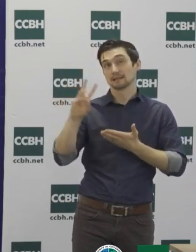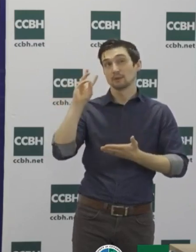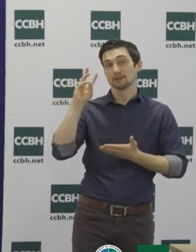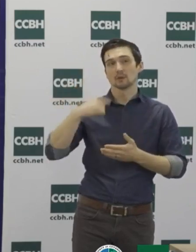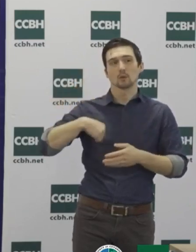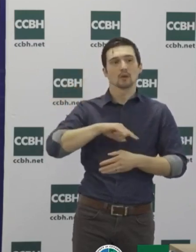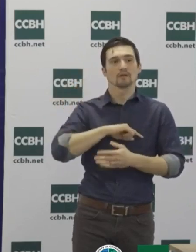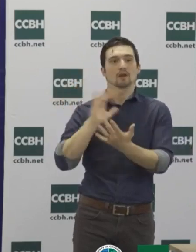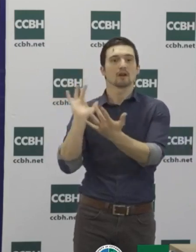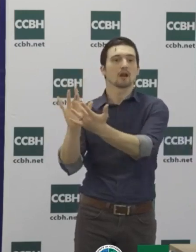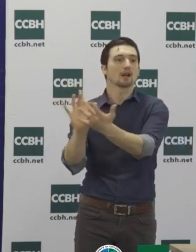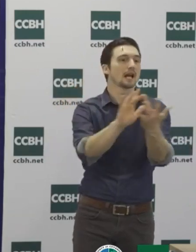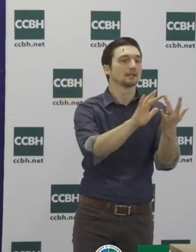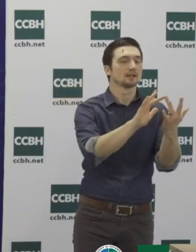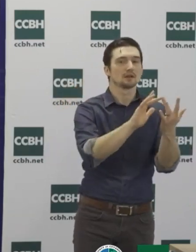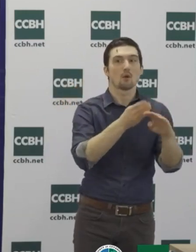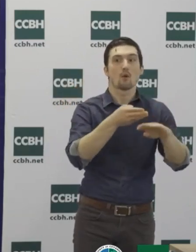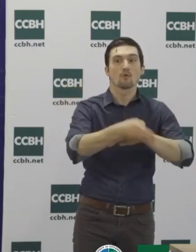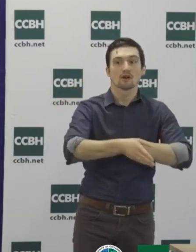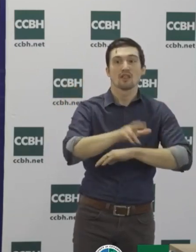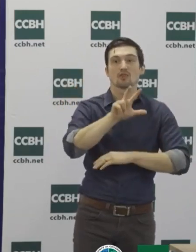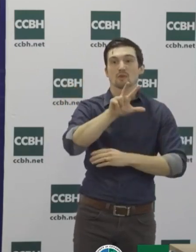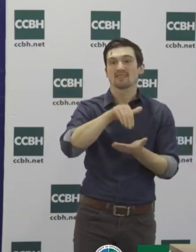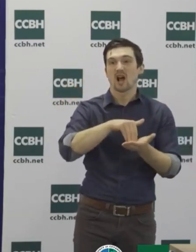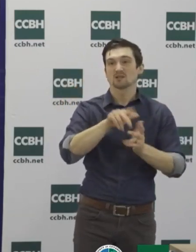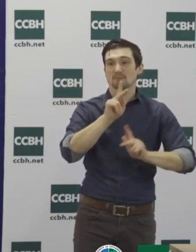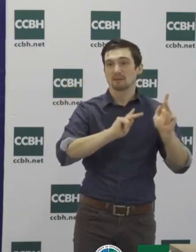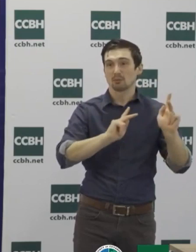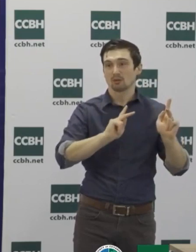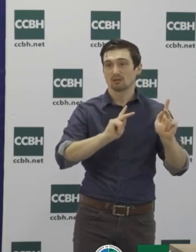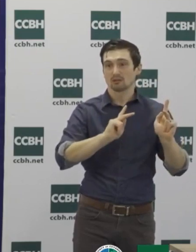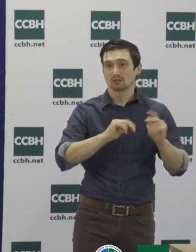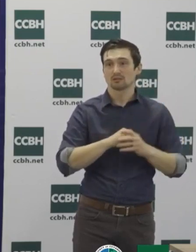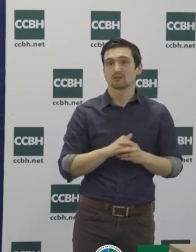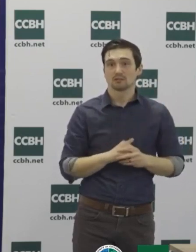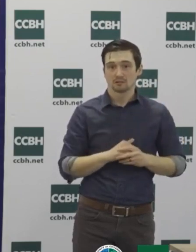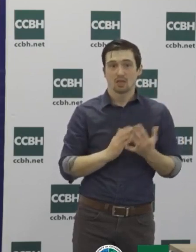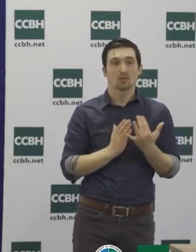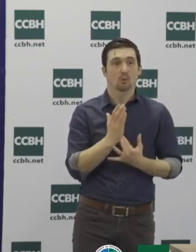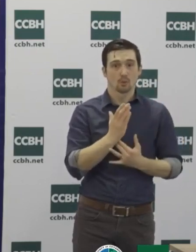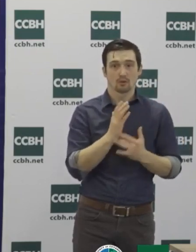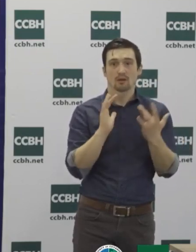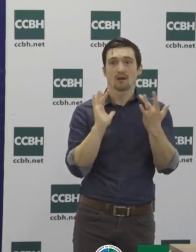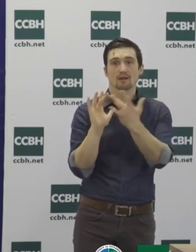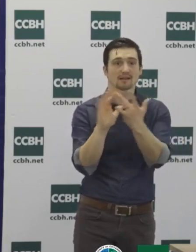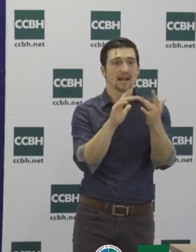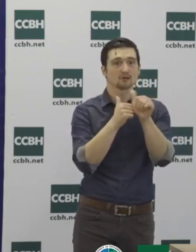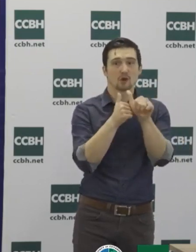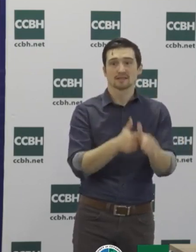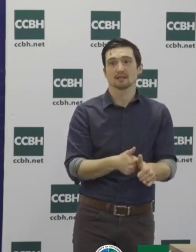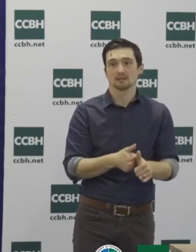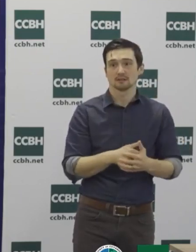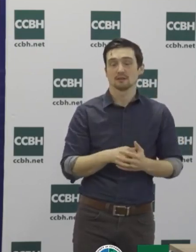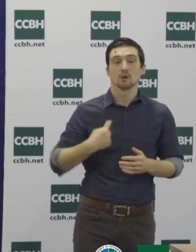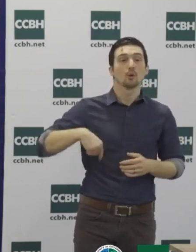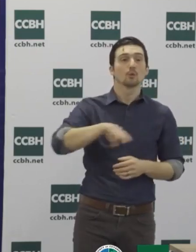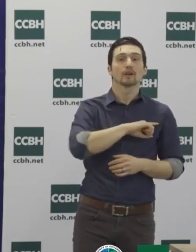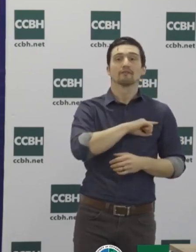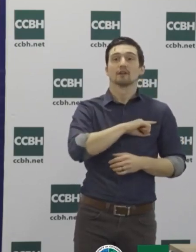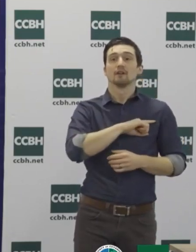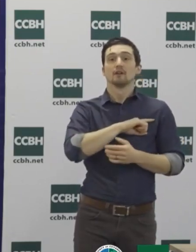out to almost 3,000 people in our area through contact tracing. And through that, we've